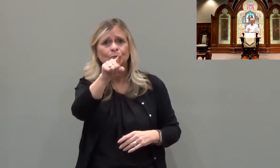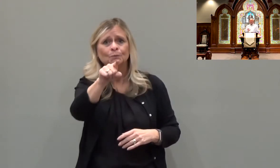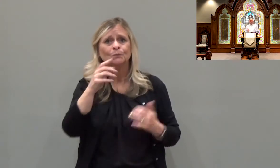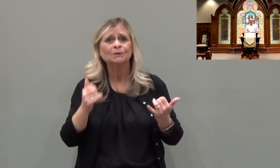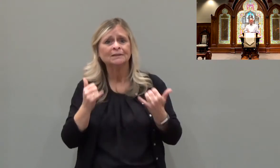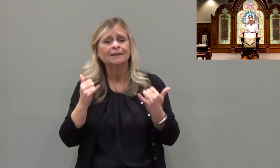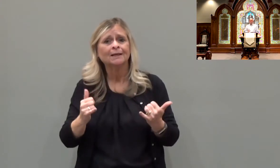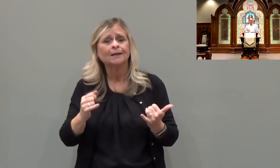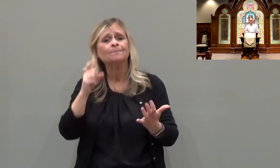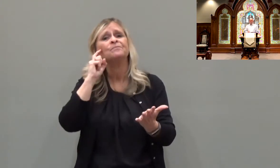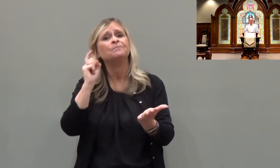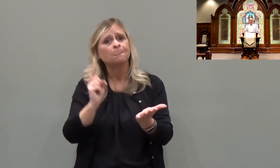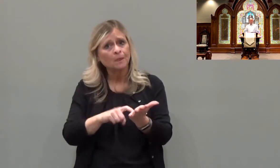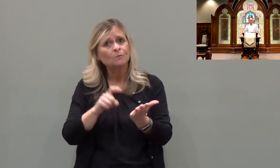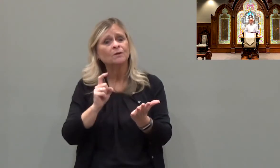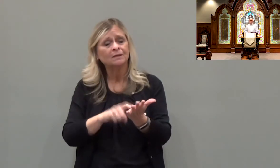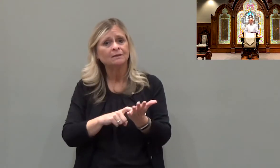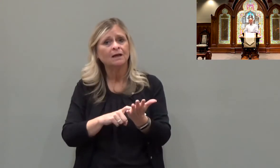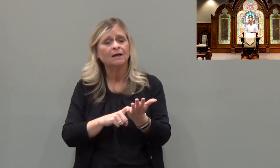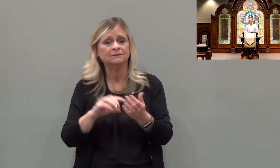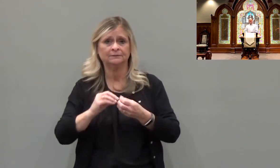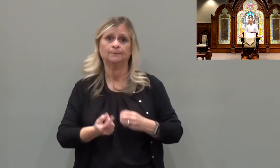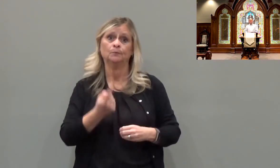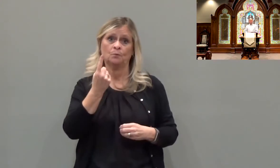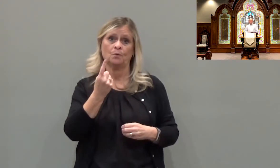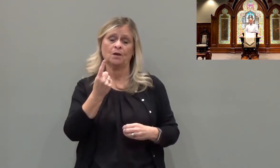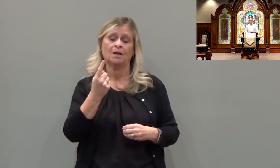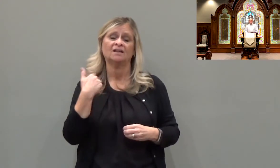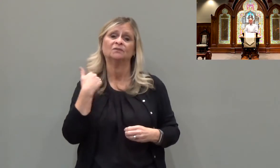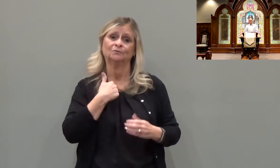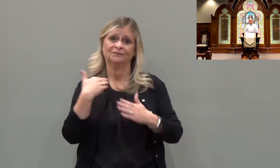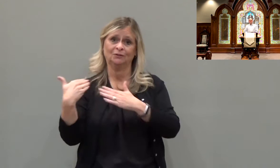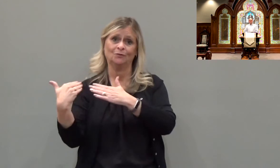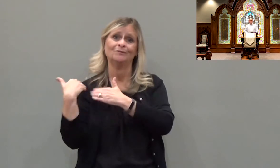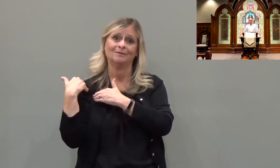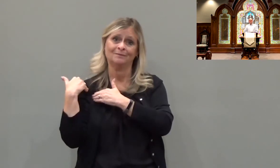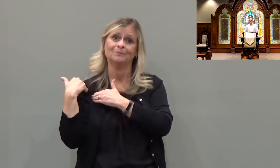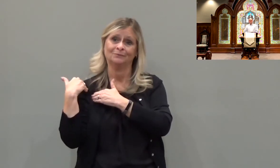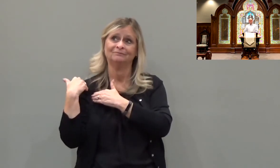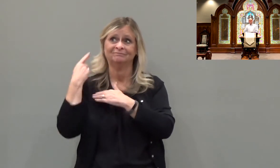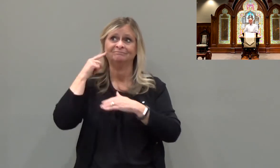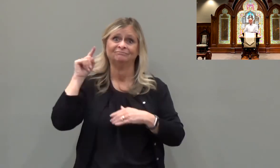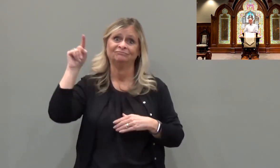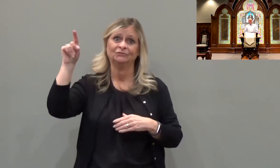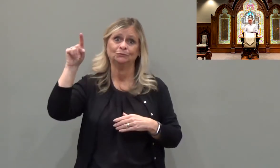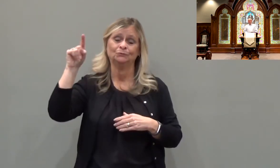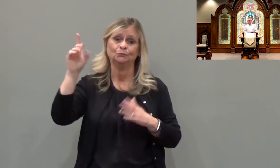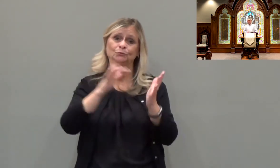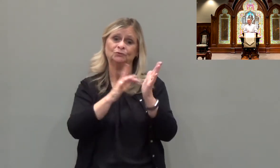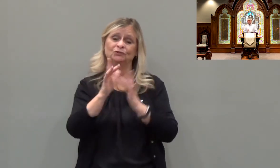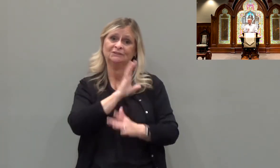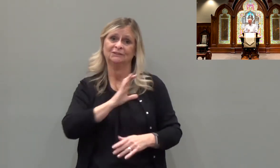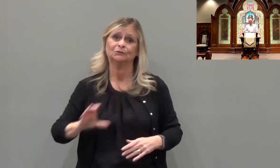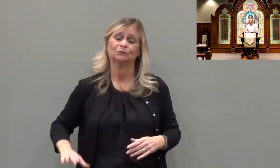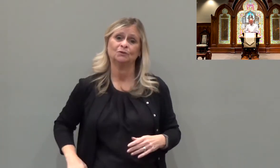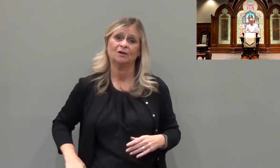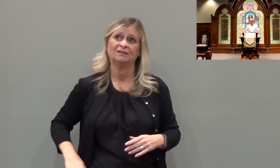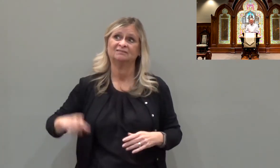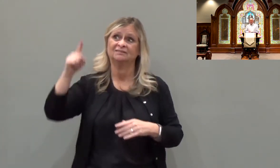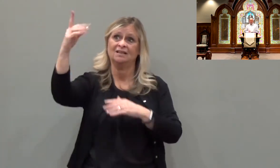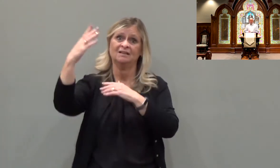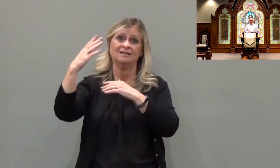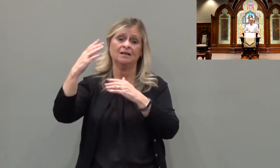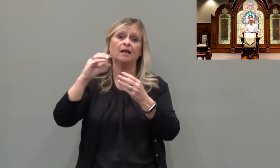I invite you today to recognize, number one, we are accountable to Jesus Christ. We are